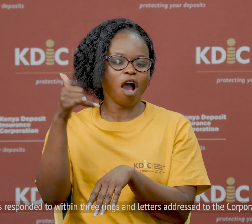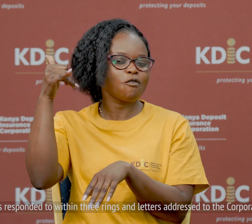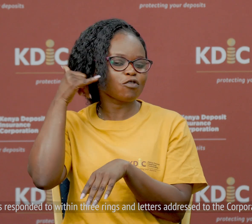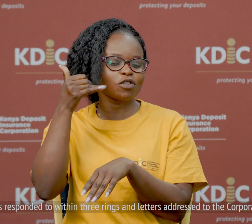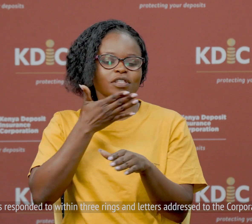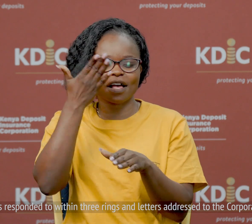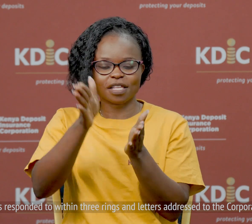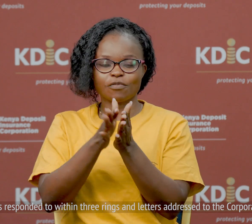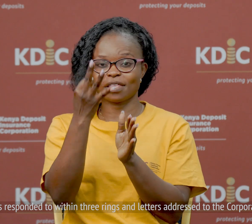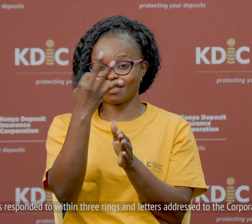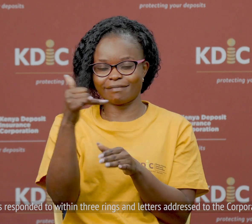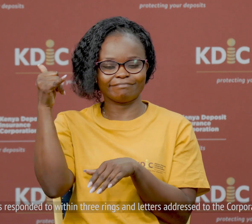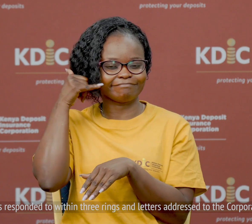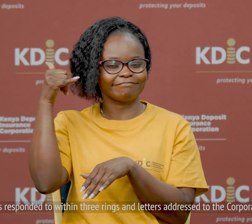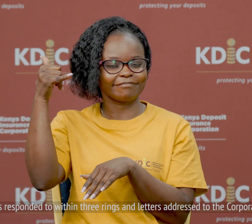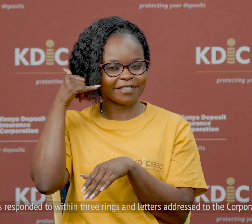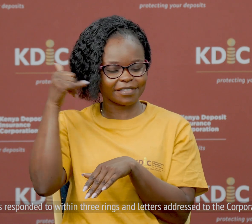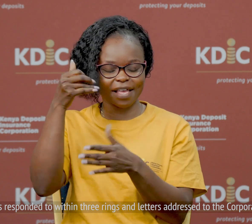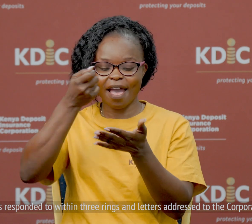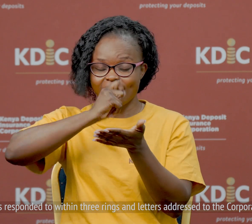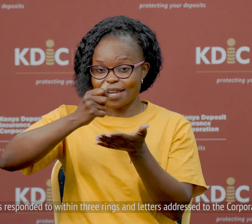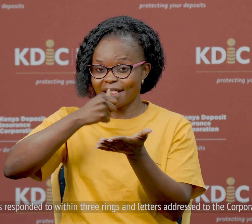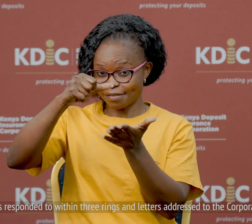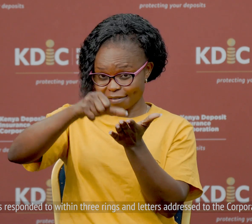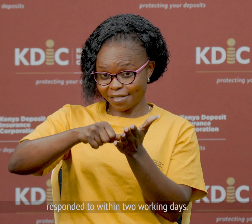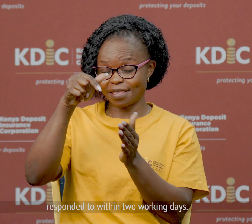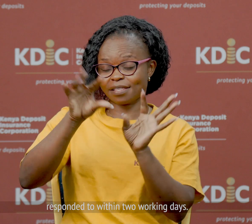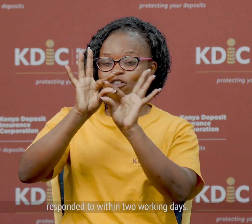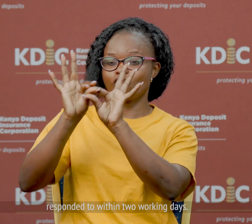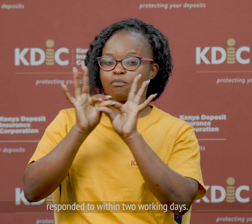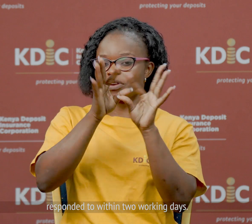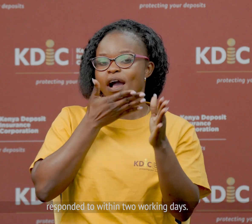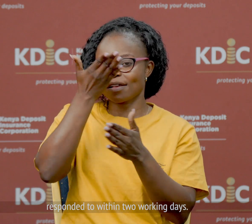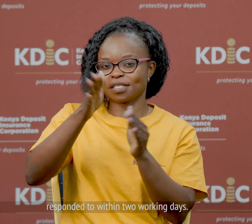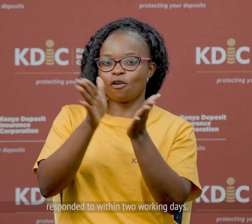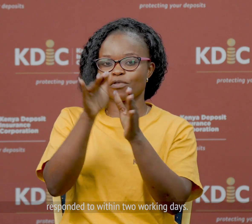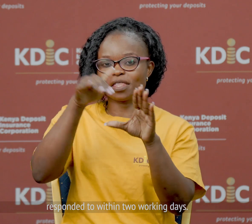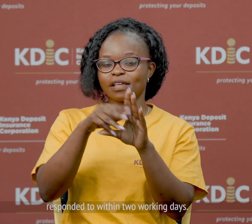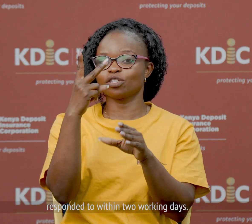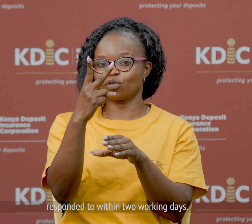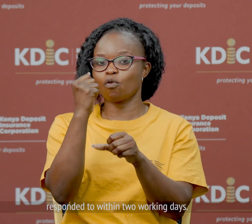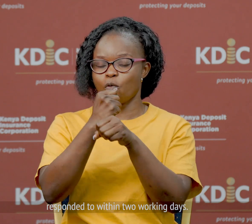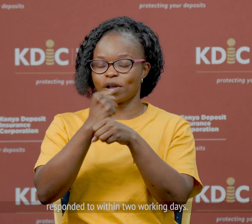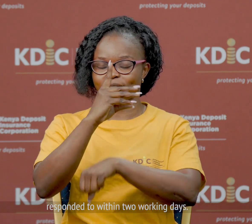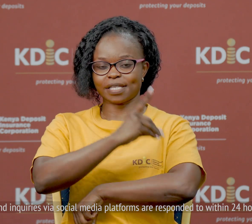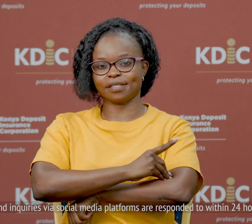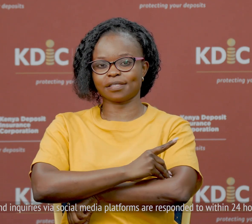to within 3 rings, and letters addressed to the corporation responded to within 2 working days. Emails